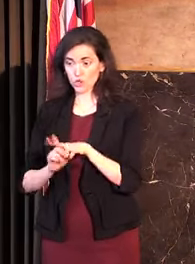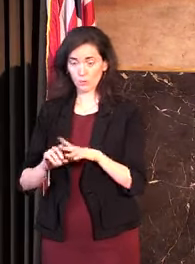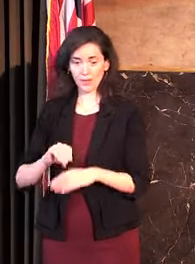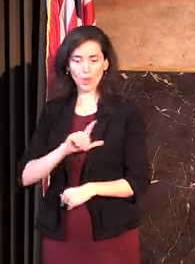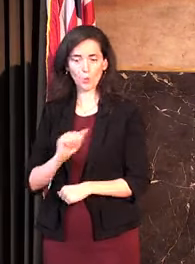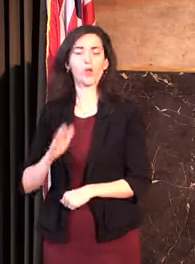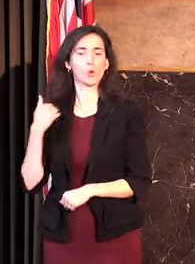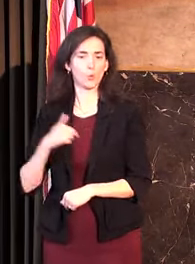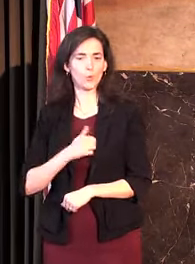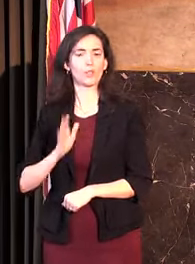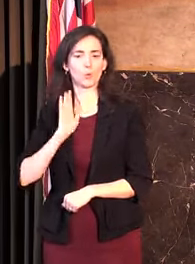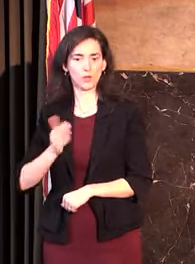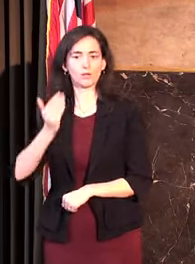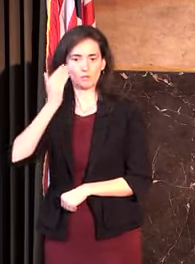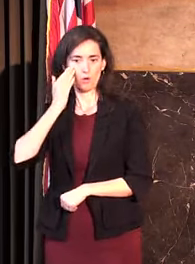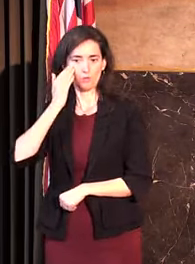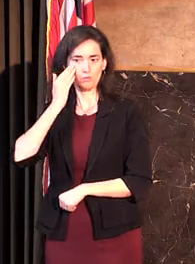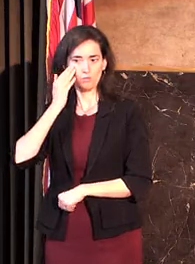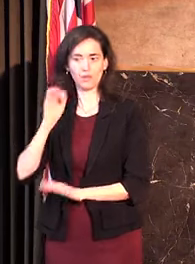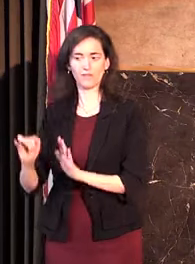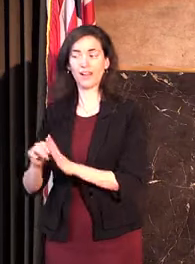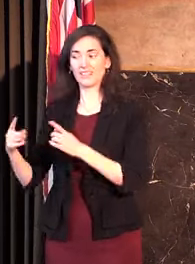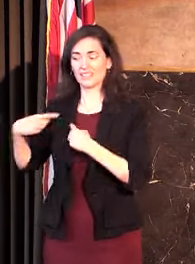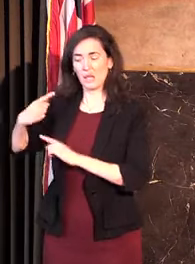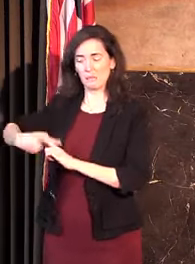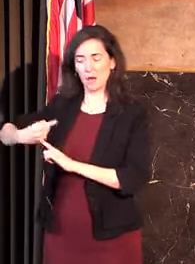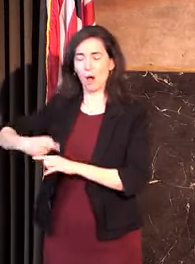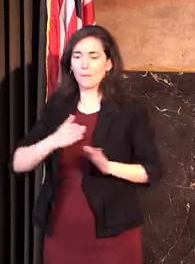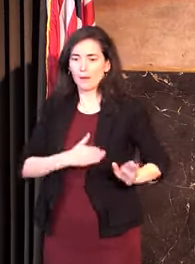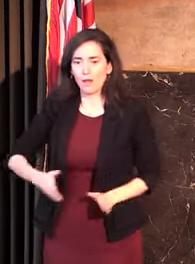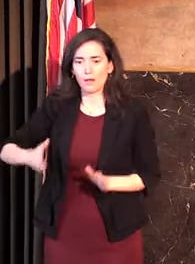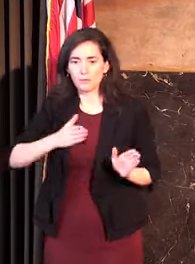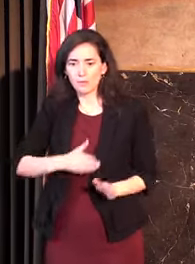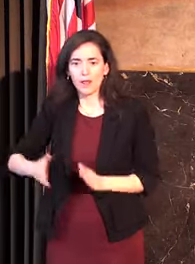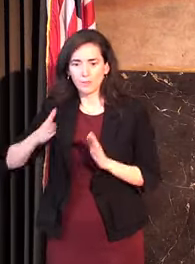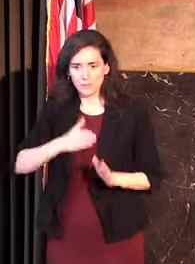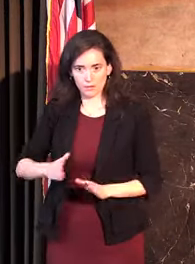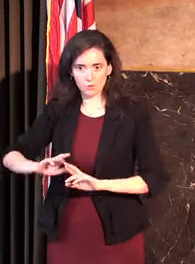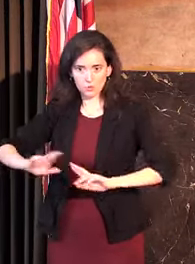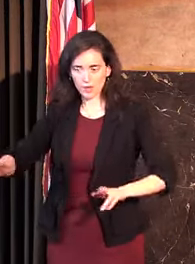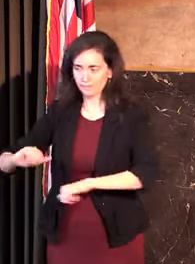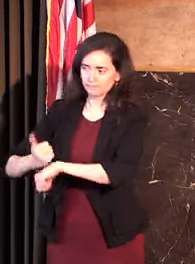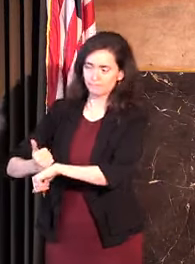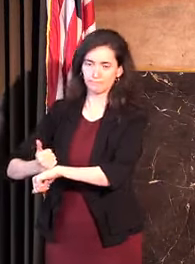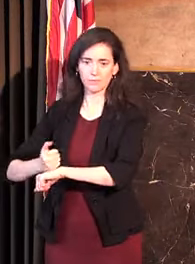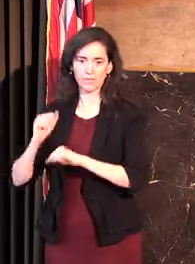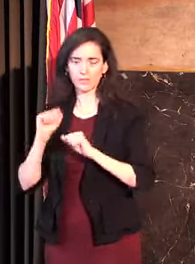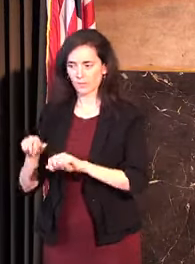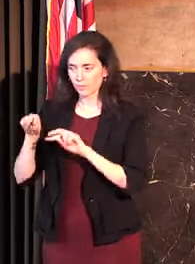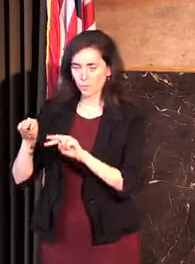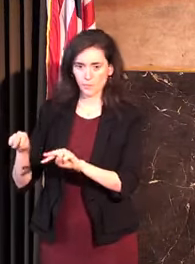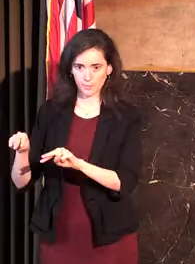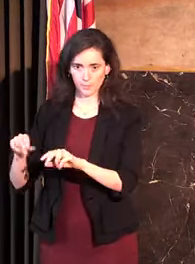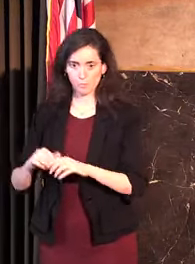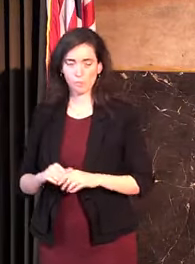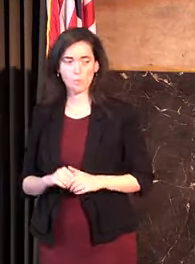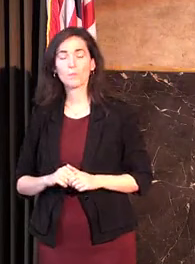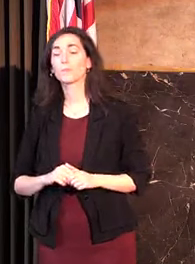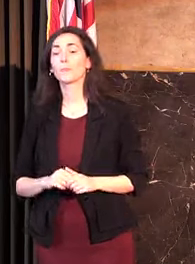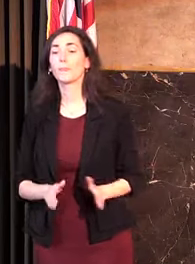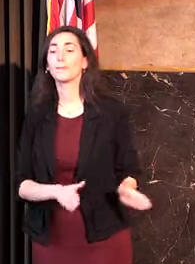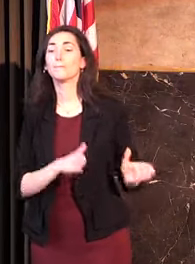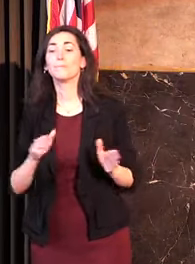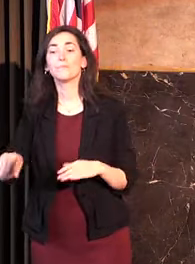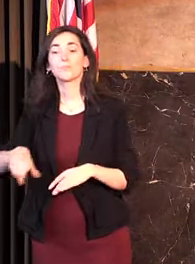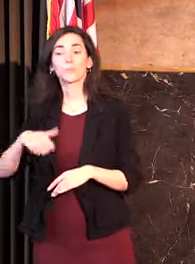a skill that has been building over the past few months. It's really to our benefit now. And also I'll note that we continue to